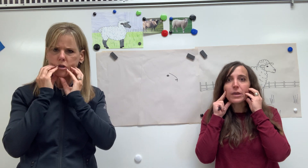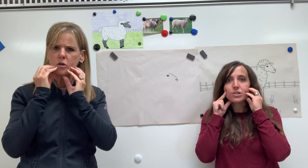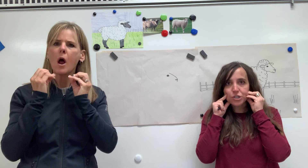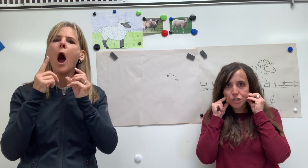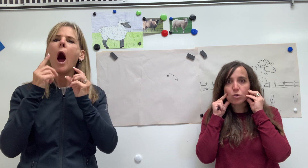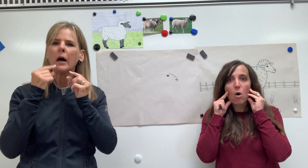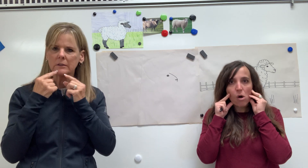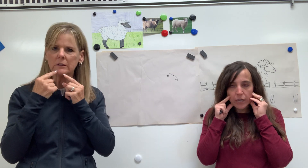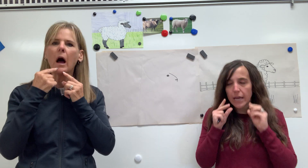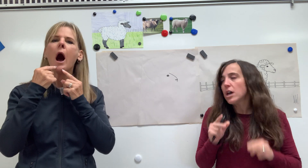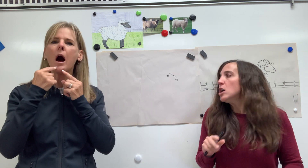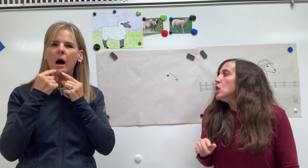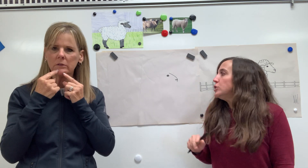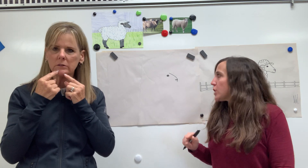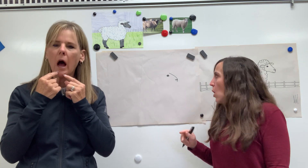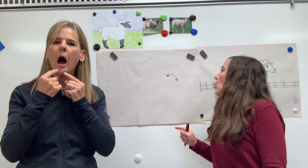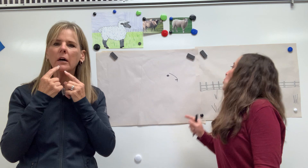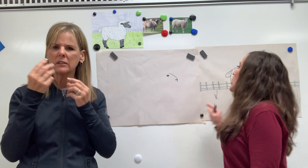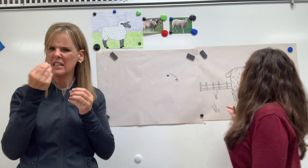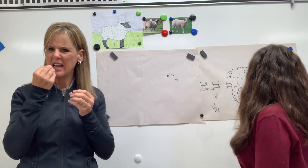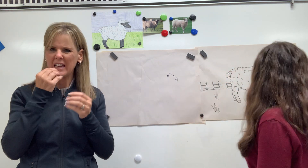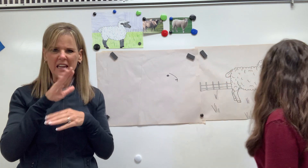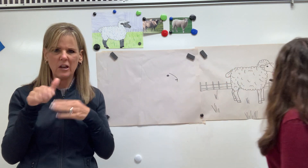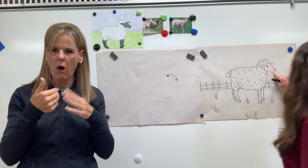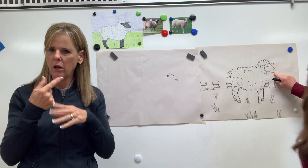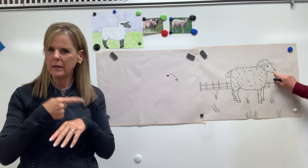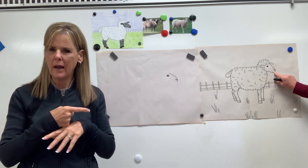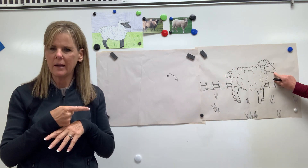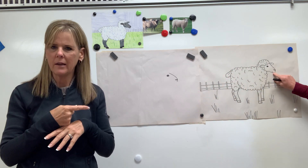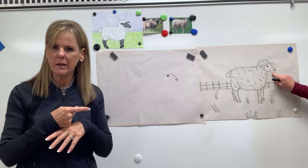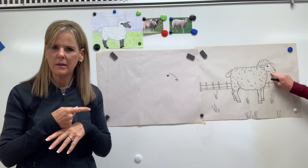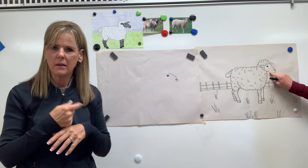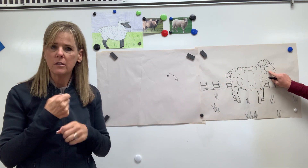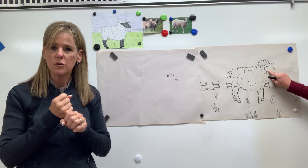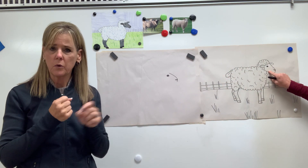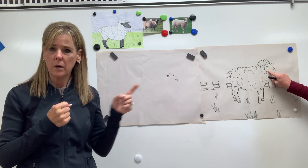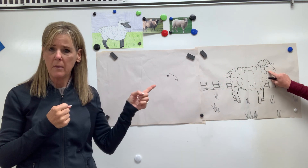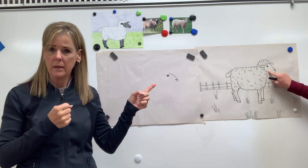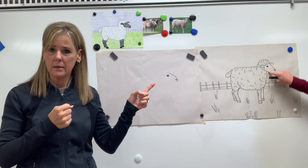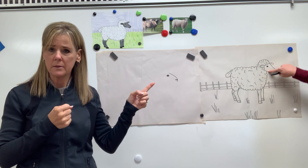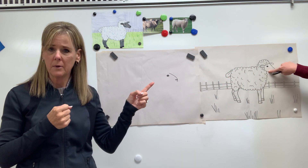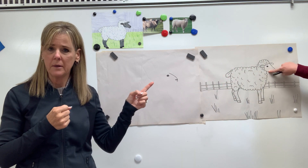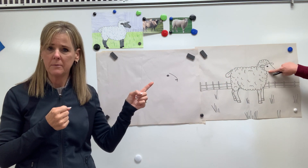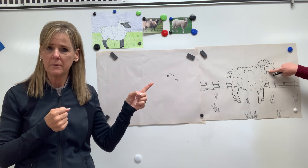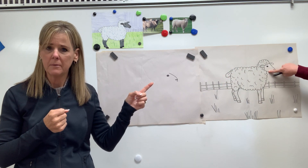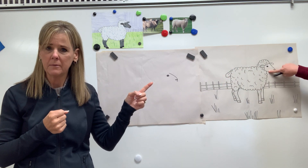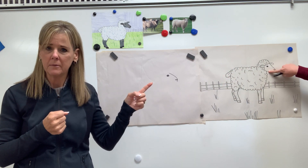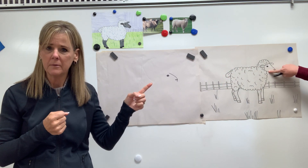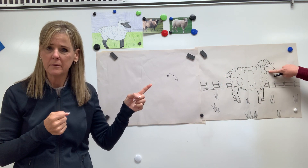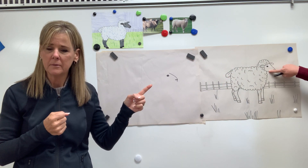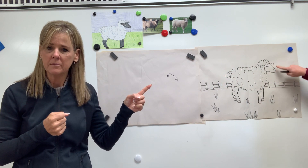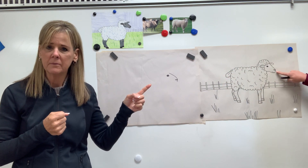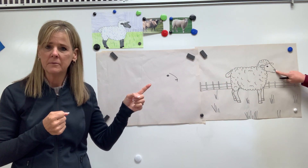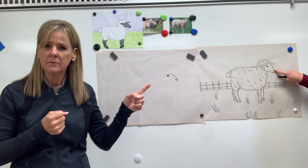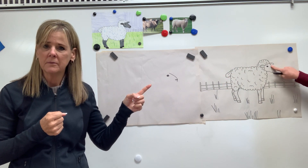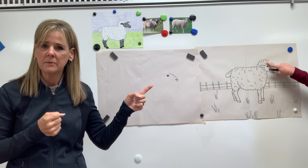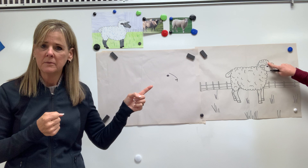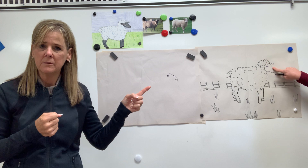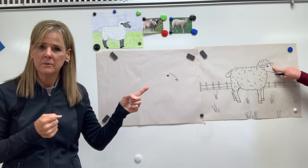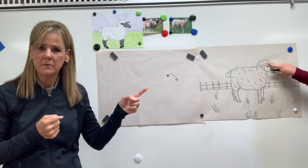just chew all day. So we are gonna make this curved line that slants, and then we're gonna stop. It's not gonna be as long as this